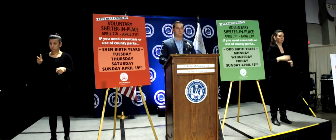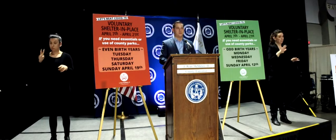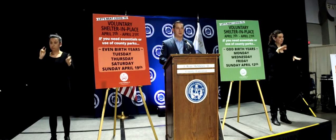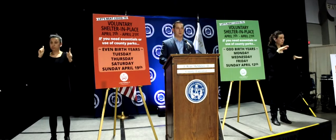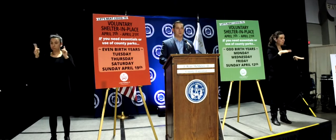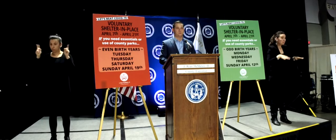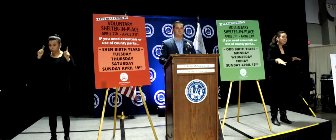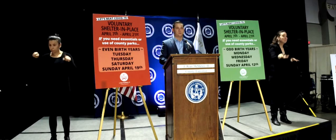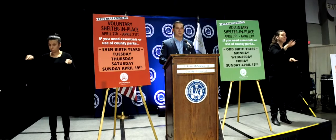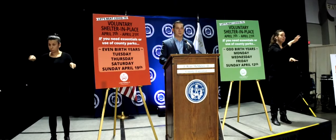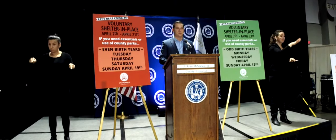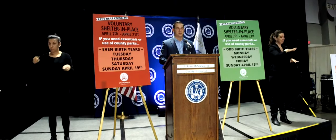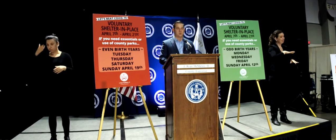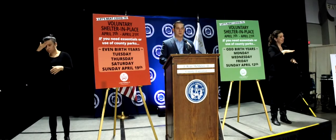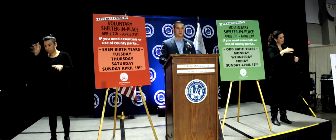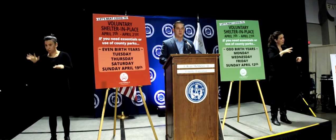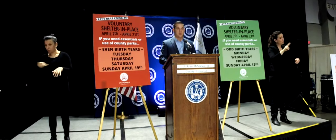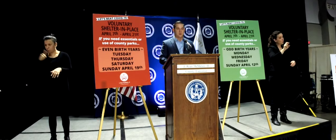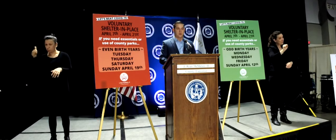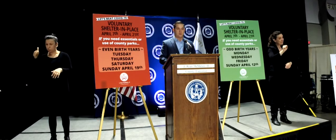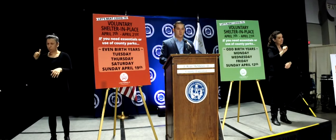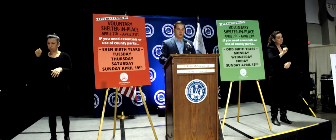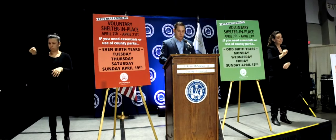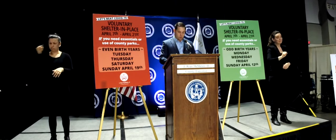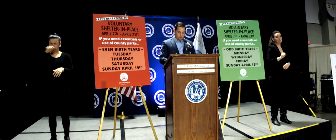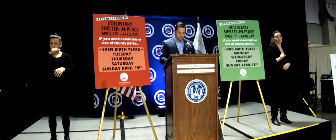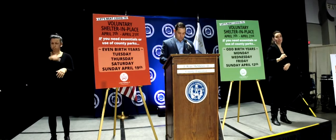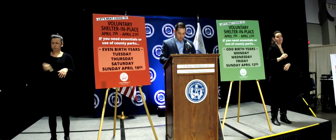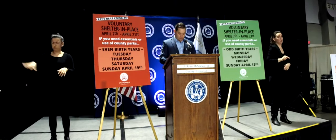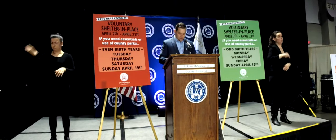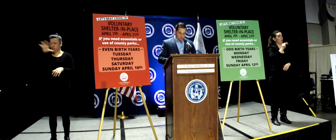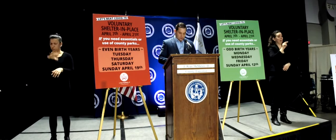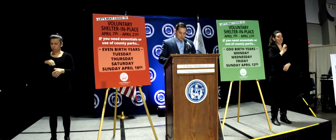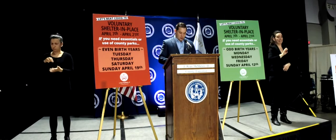north, it's south, it's east, and it's west. We have community spread.